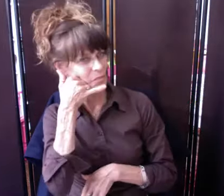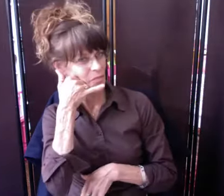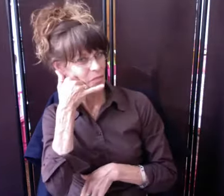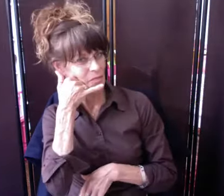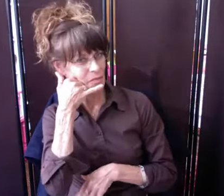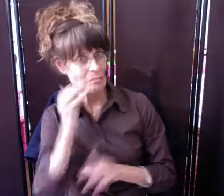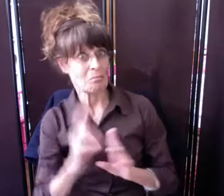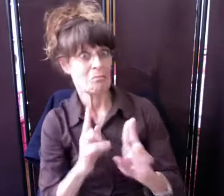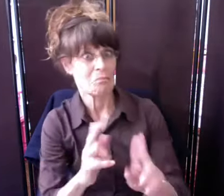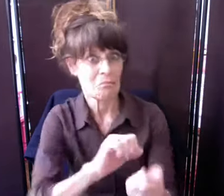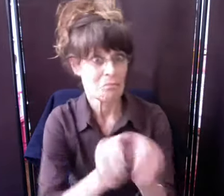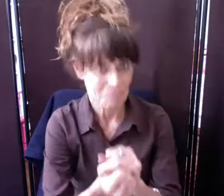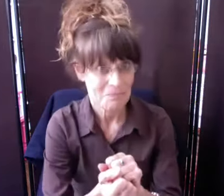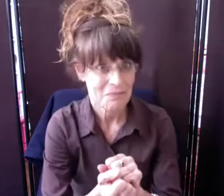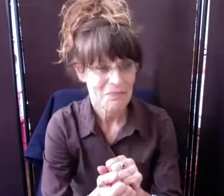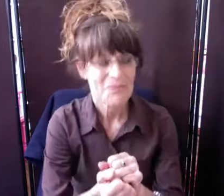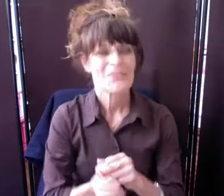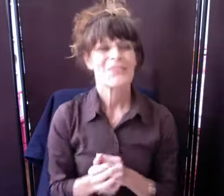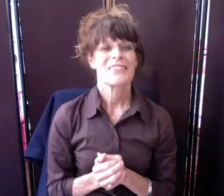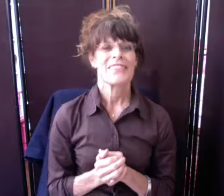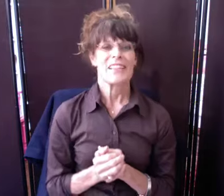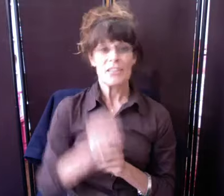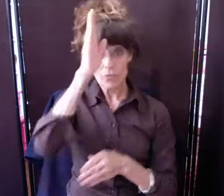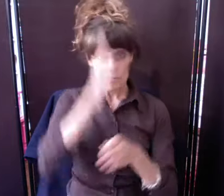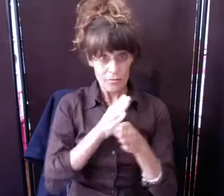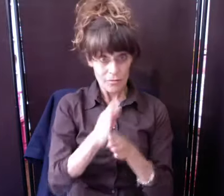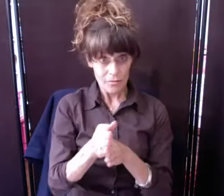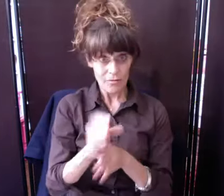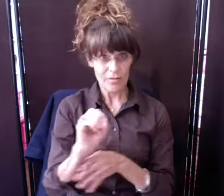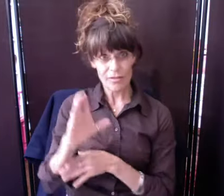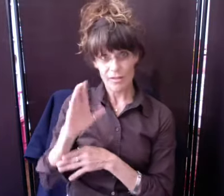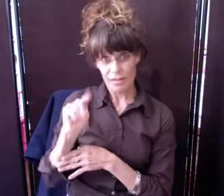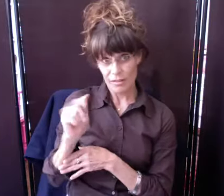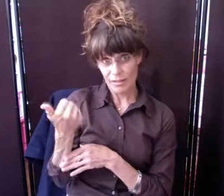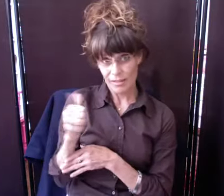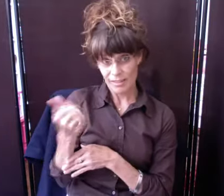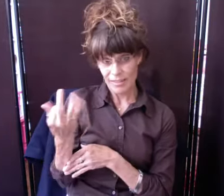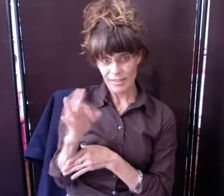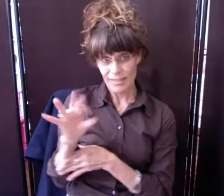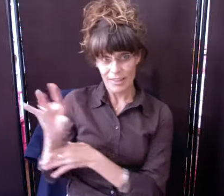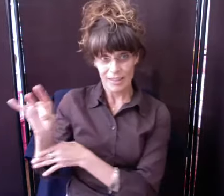phone. Anyway, so I got sober October 10th, 1988 when I was 20.